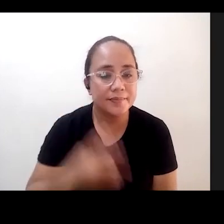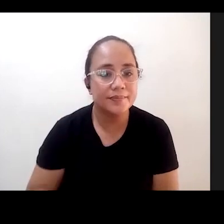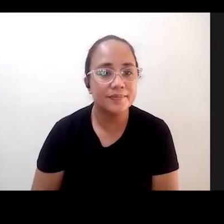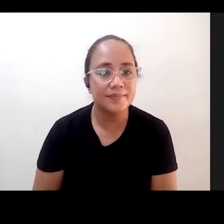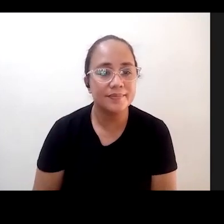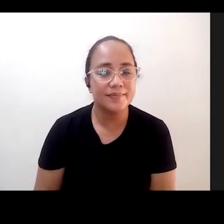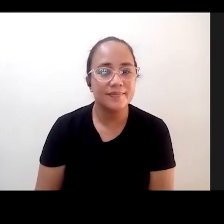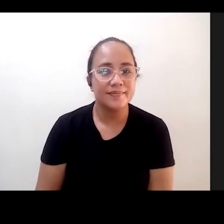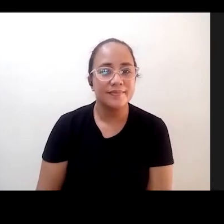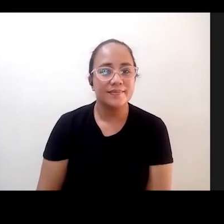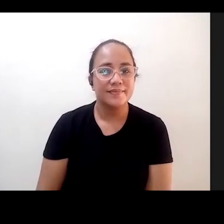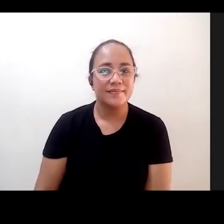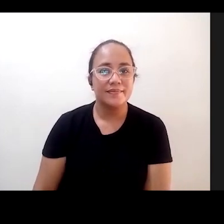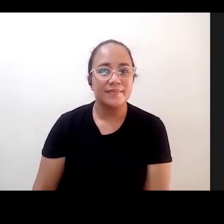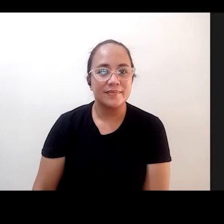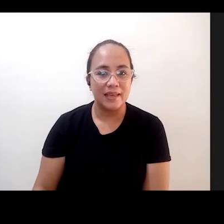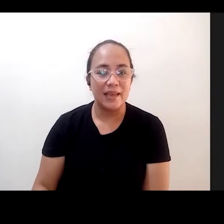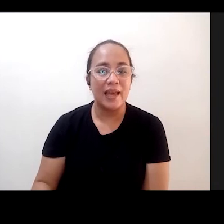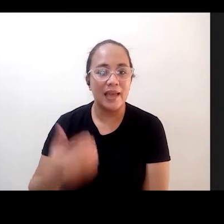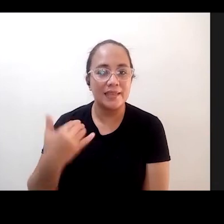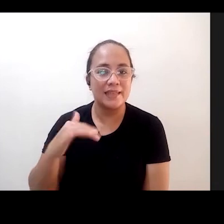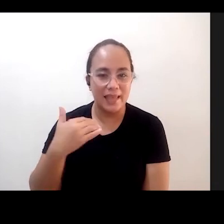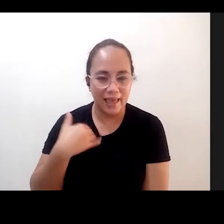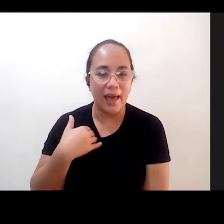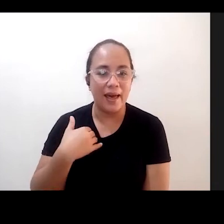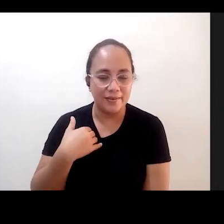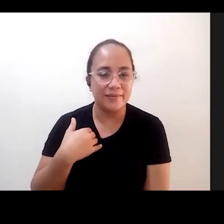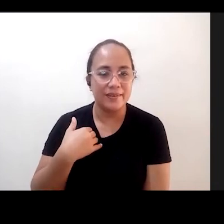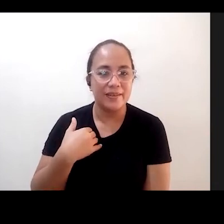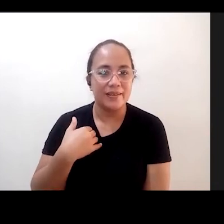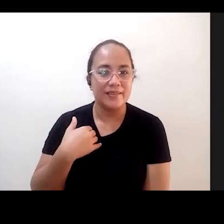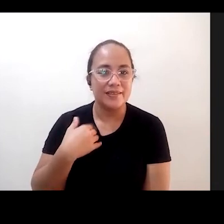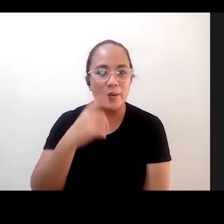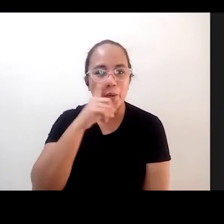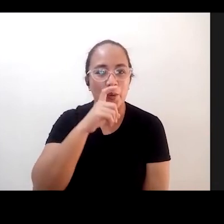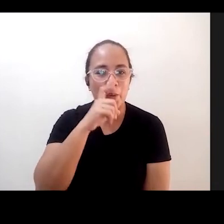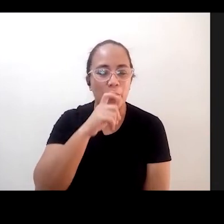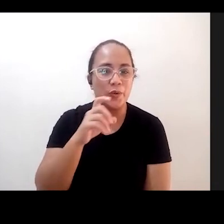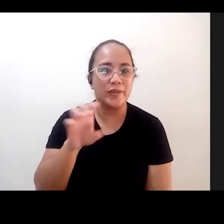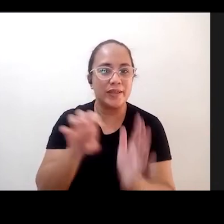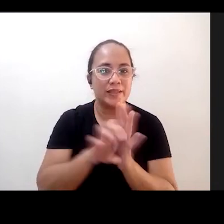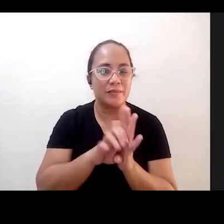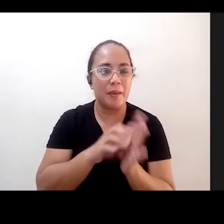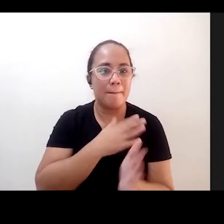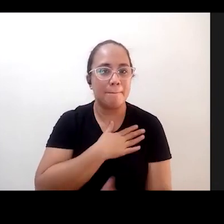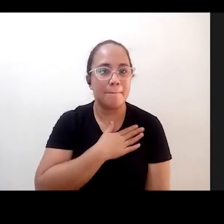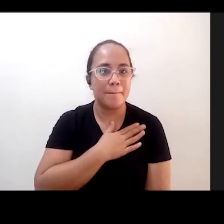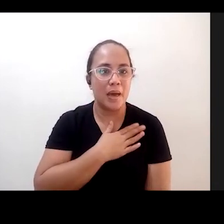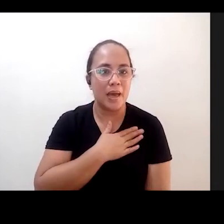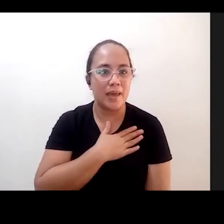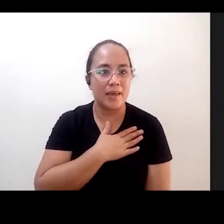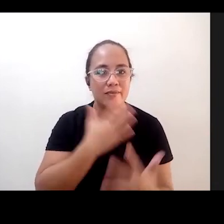You know, I still have the old examples in my file.